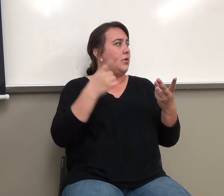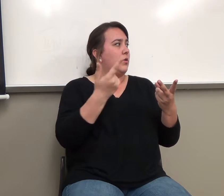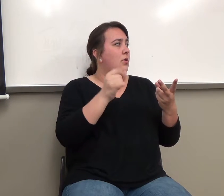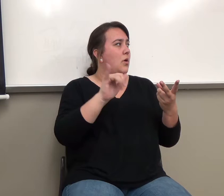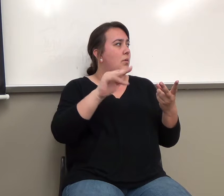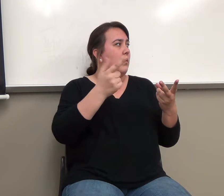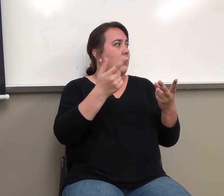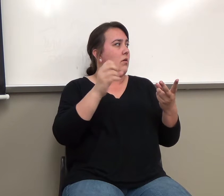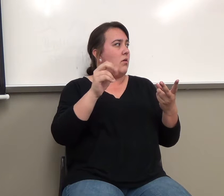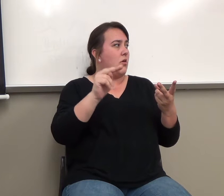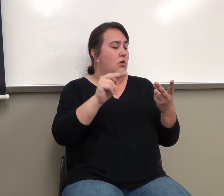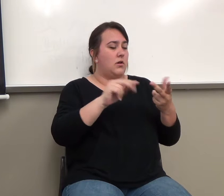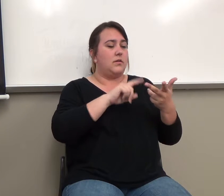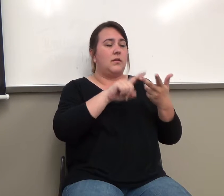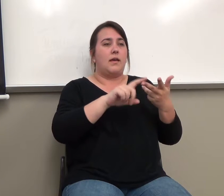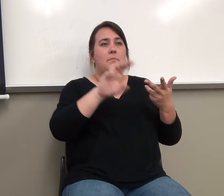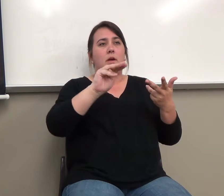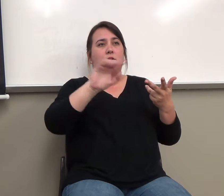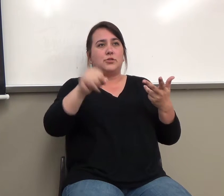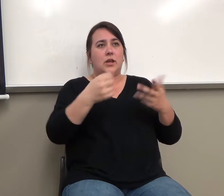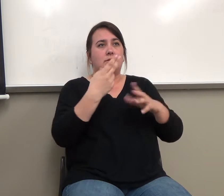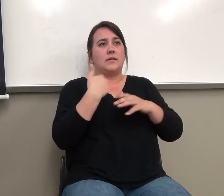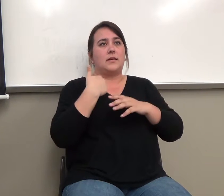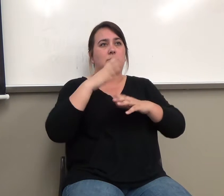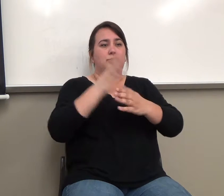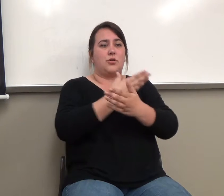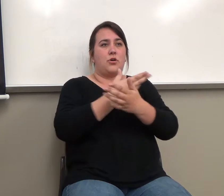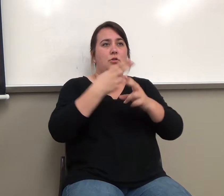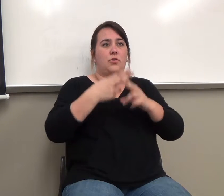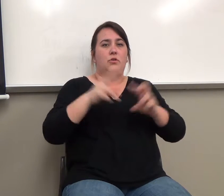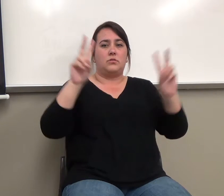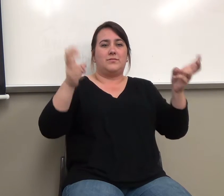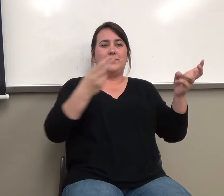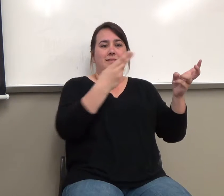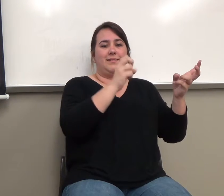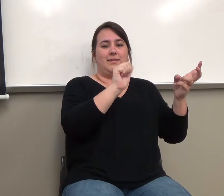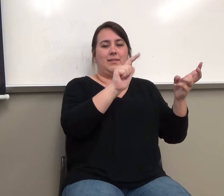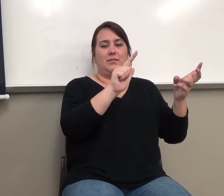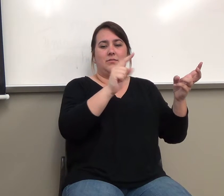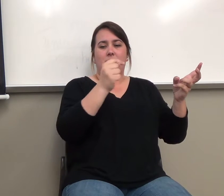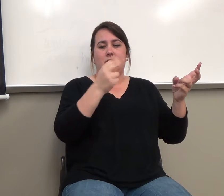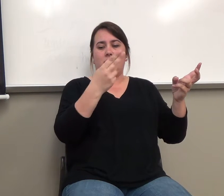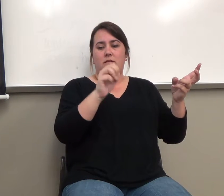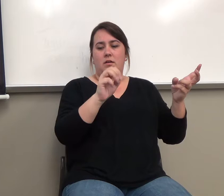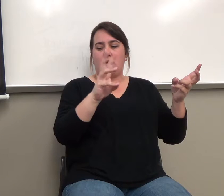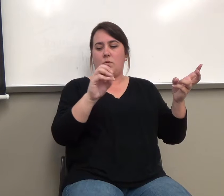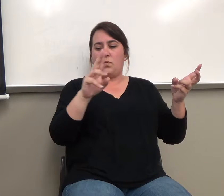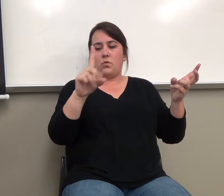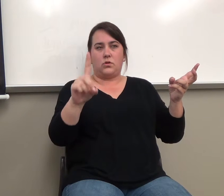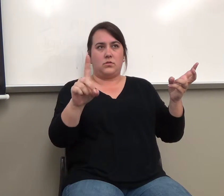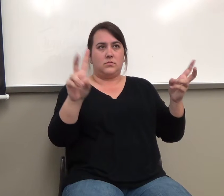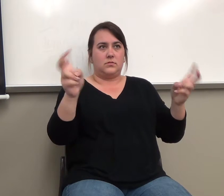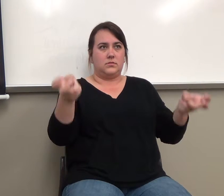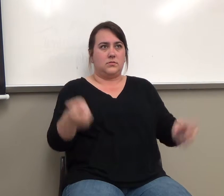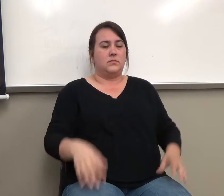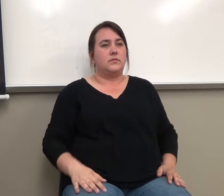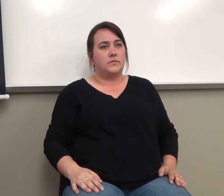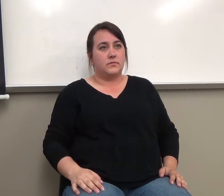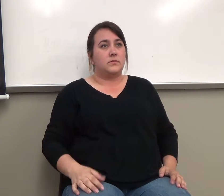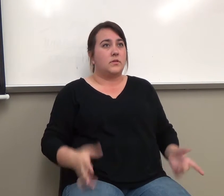Good. Okay, so you use not only, that's really good. You really got into detail. She did, I don't know if everybody heard Araceli,